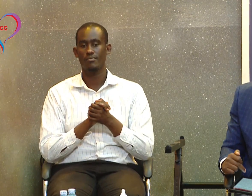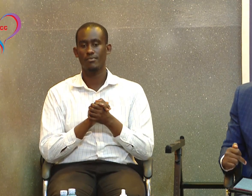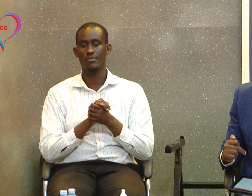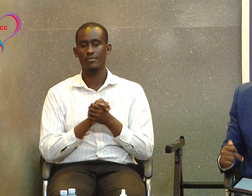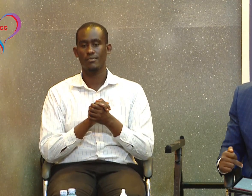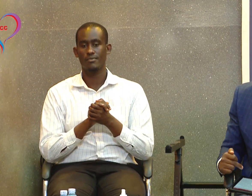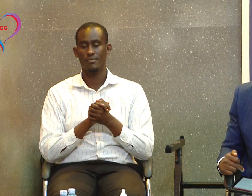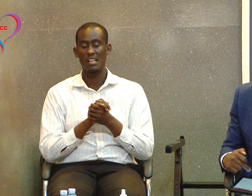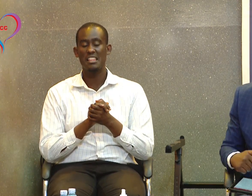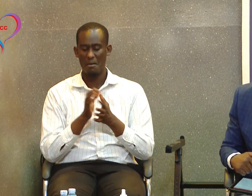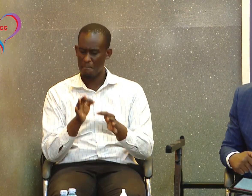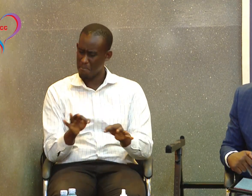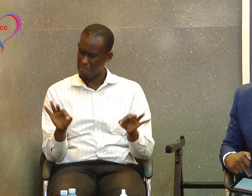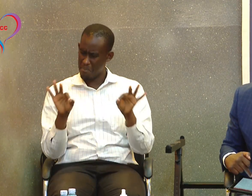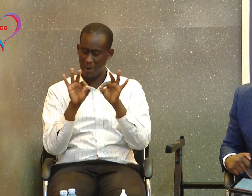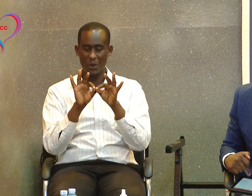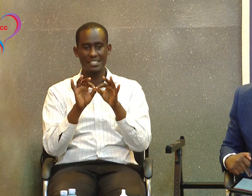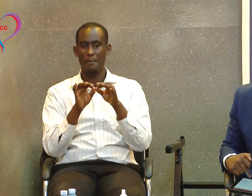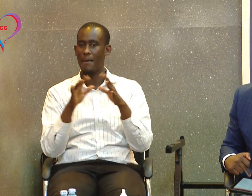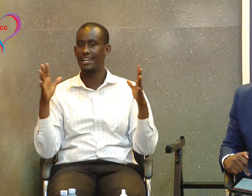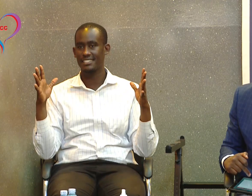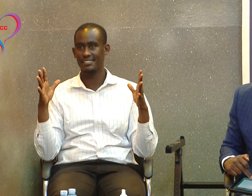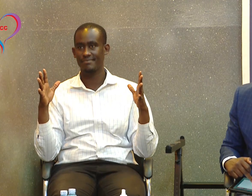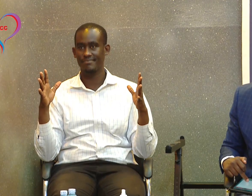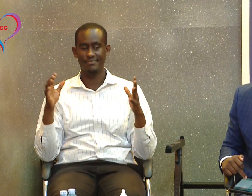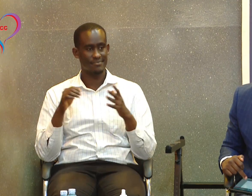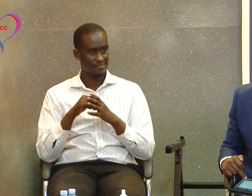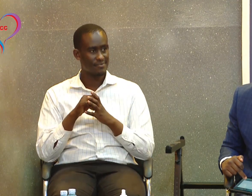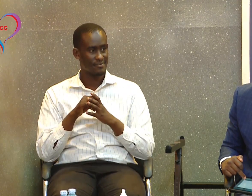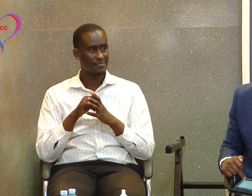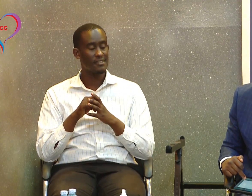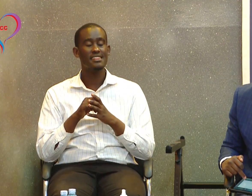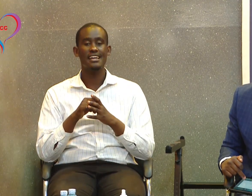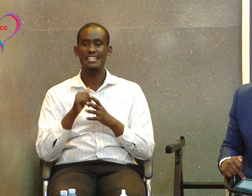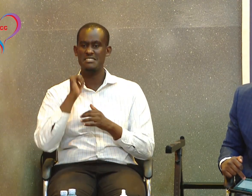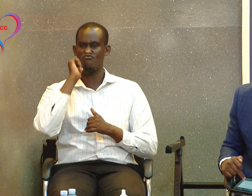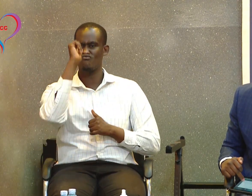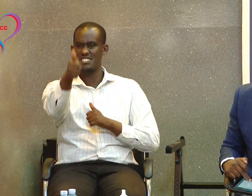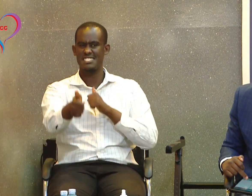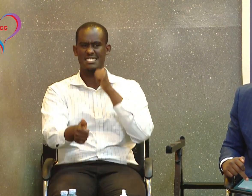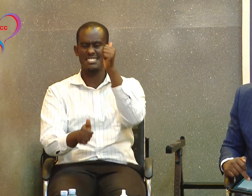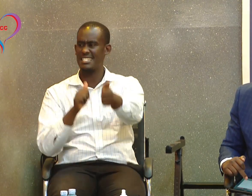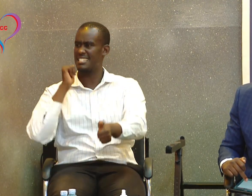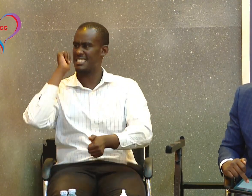that is very important. Ekyo kya mugaso nnyo gwo. That each one of us should understand it.